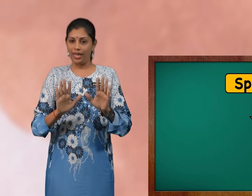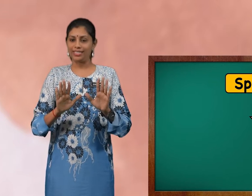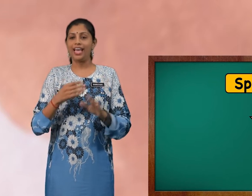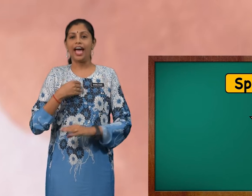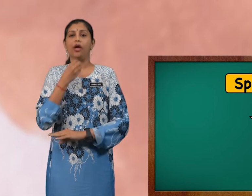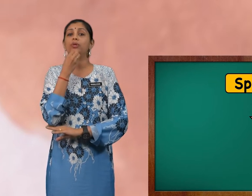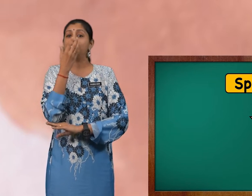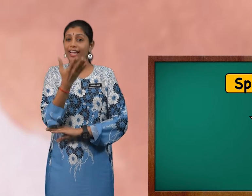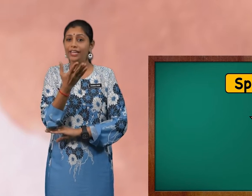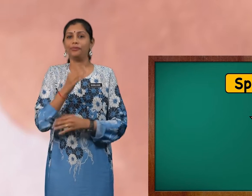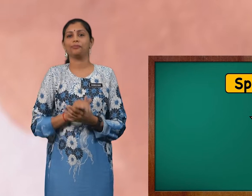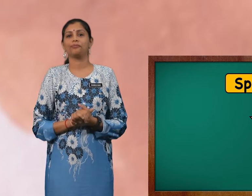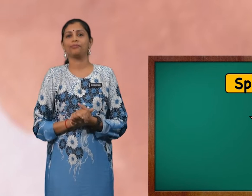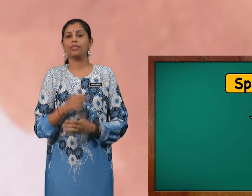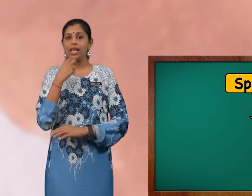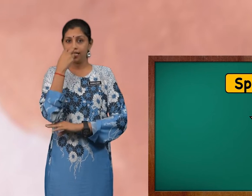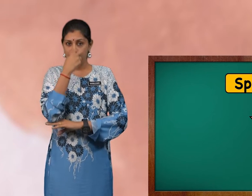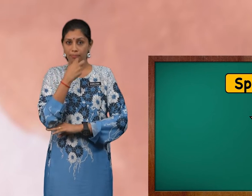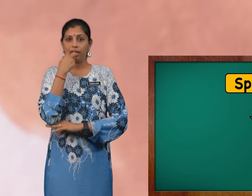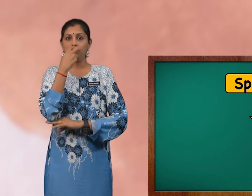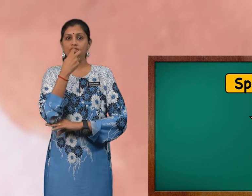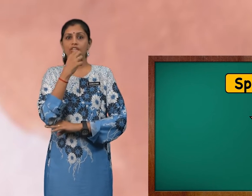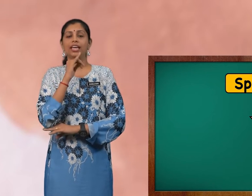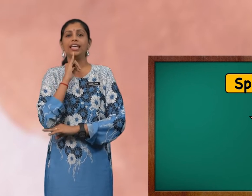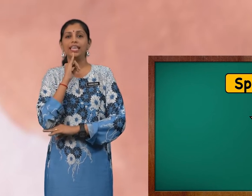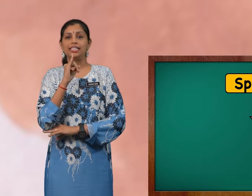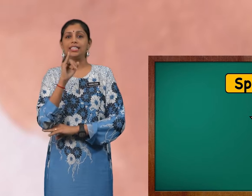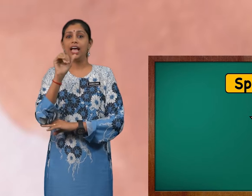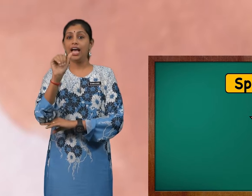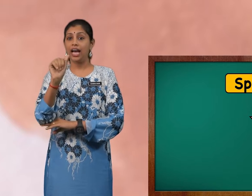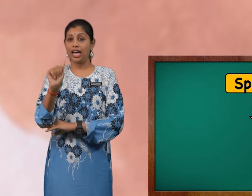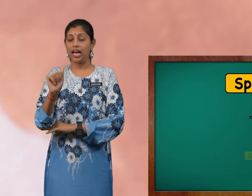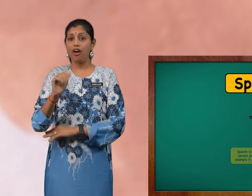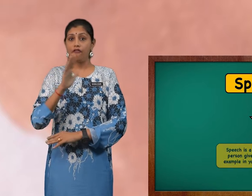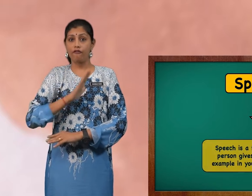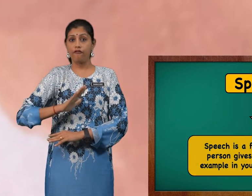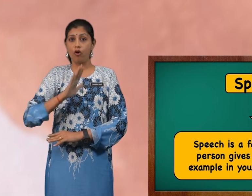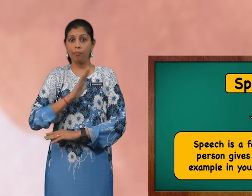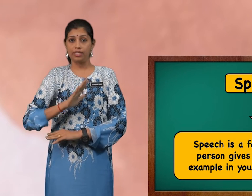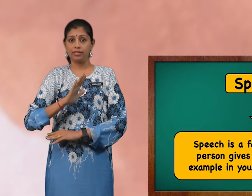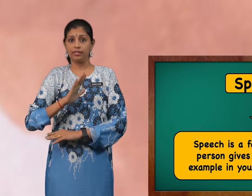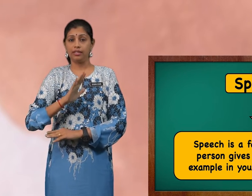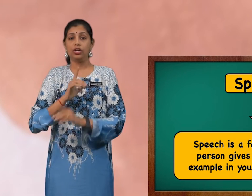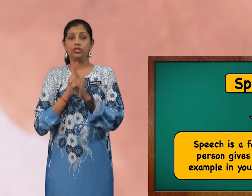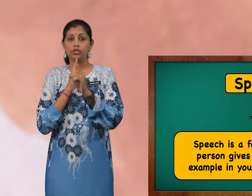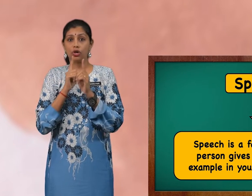Wait, I will tell you. Speech is a formal